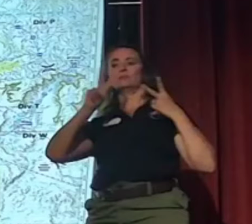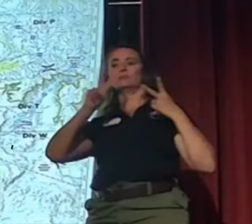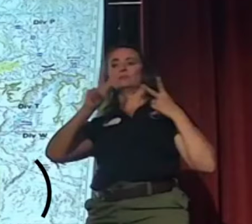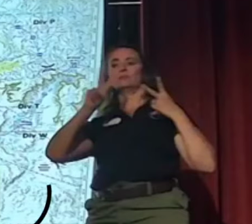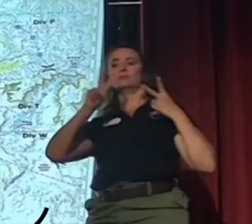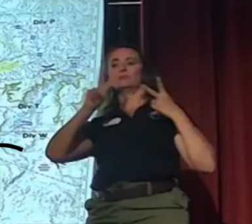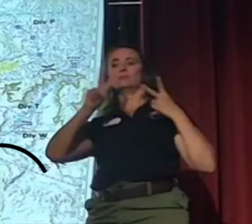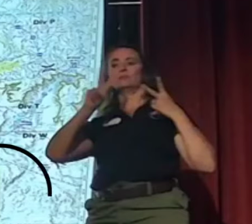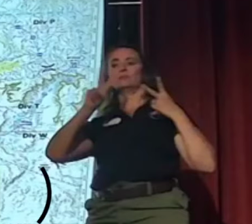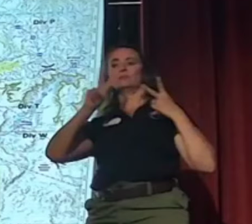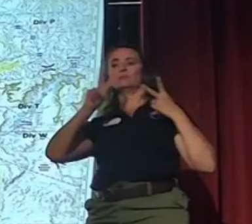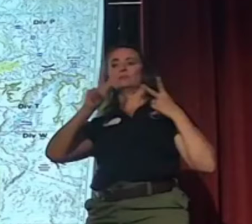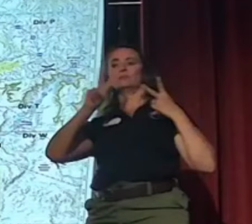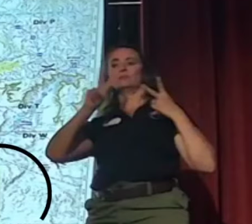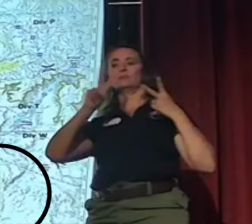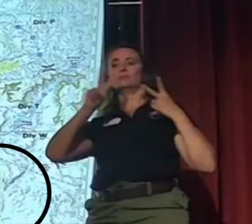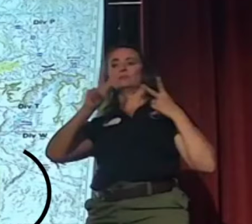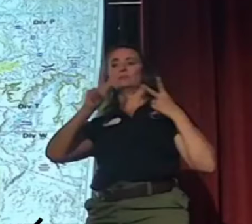87. Again,